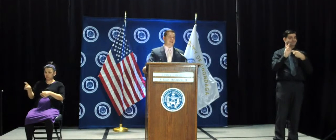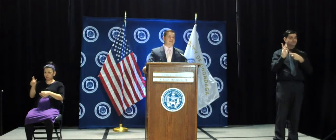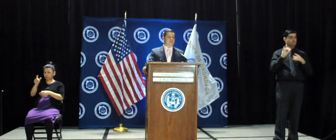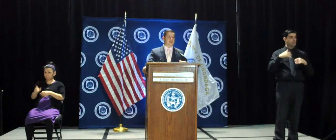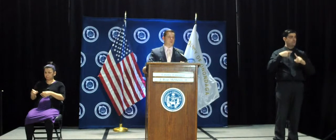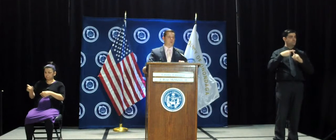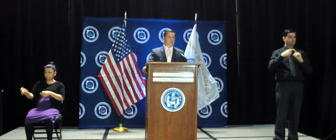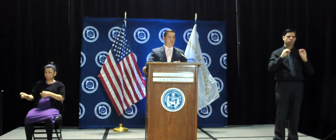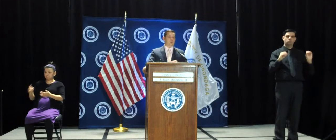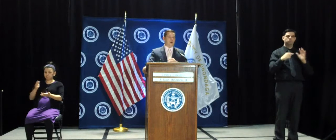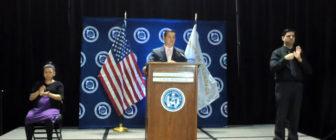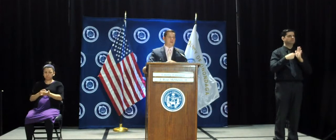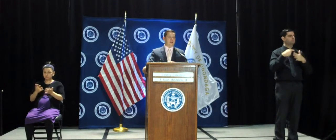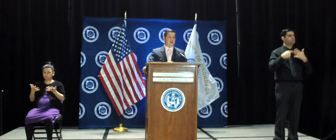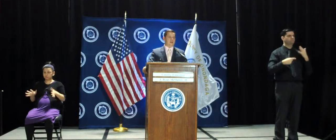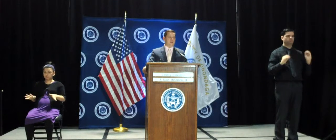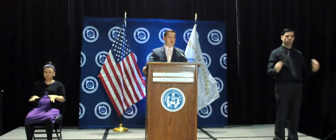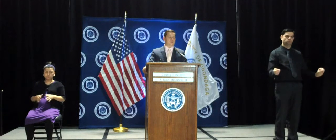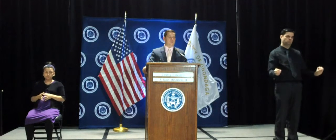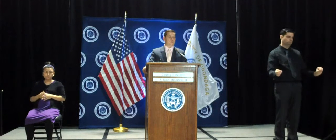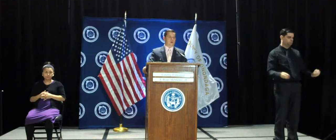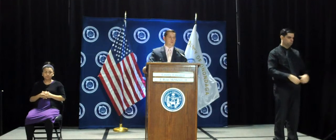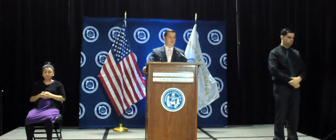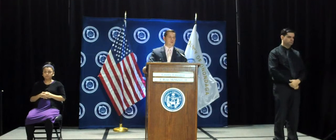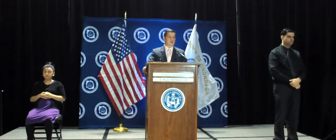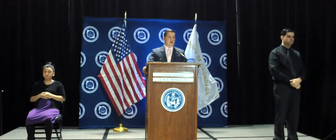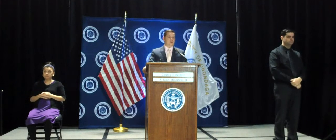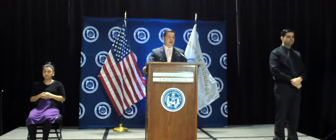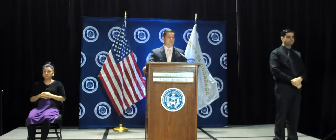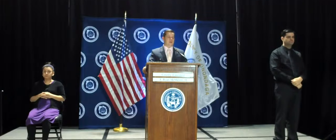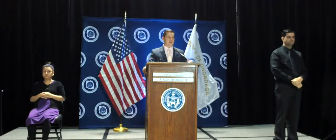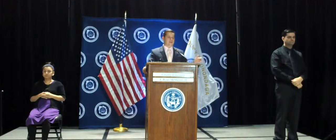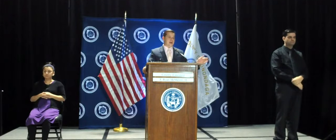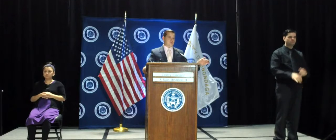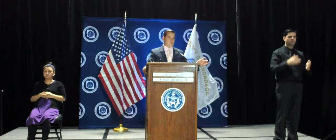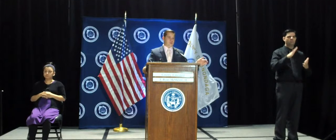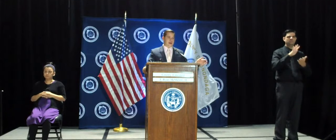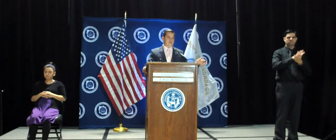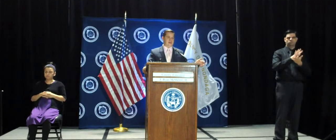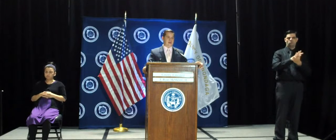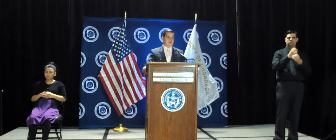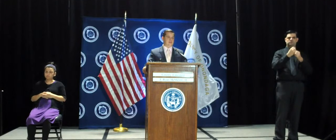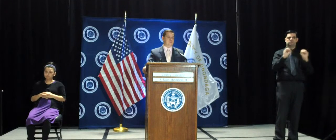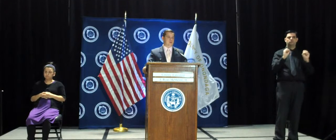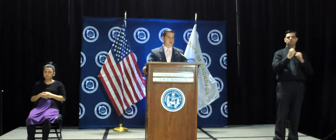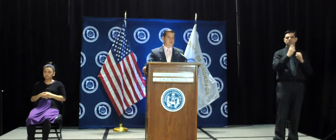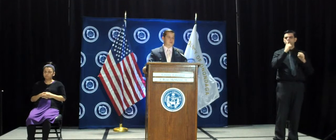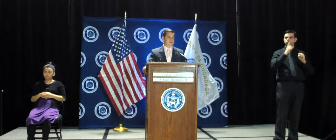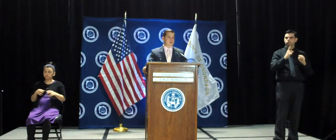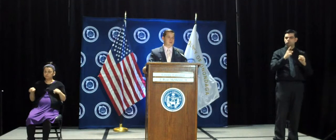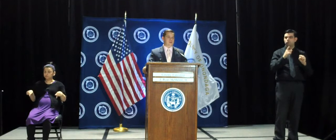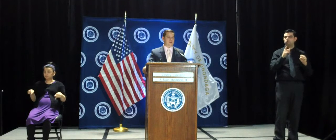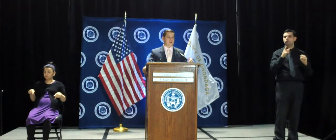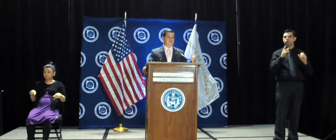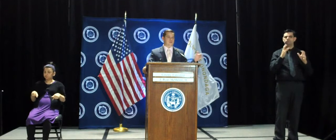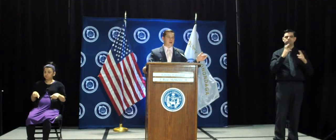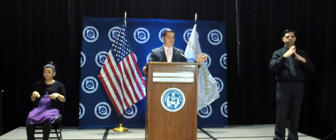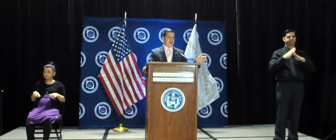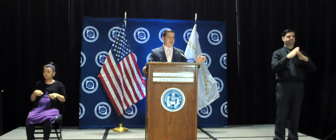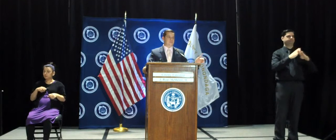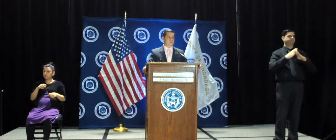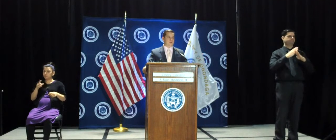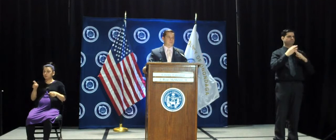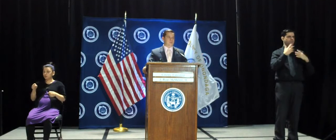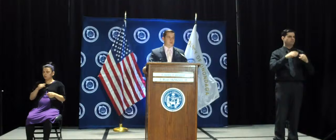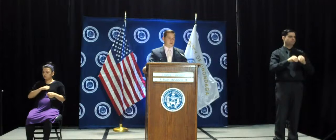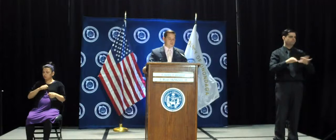of the cases that we report every day that are K through 12 are now related to household contacts if they're kids. They're getting it from mom and